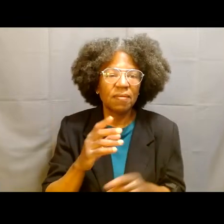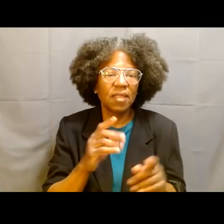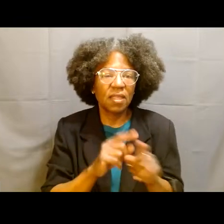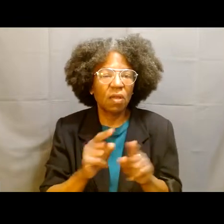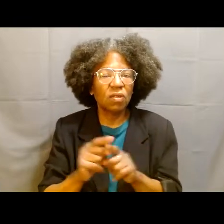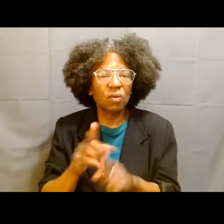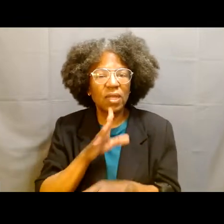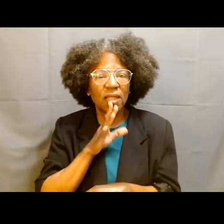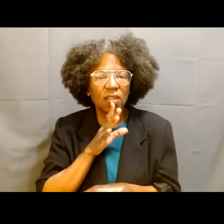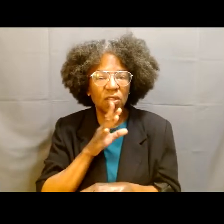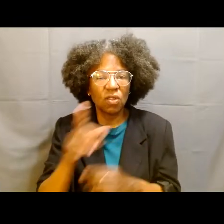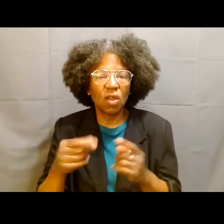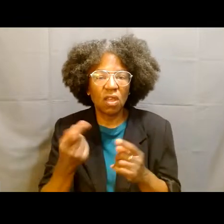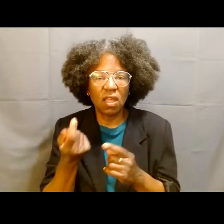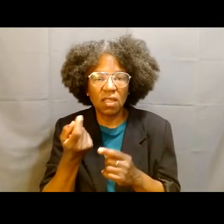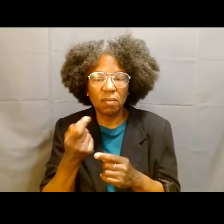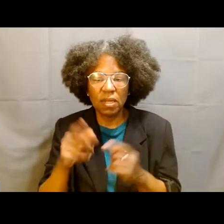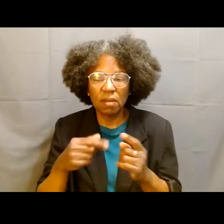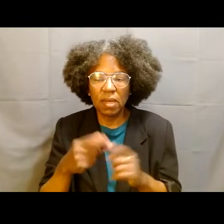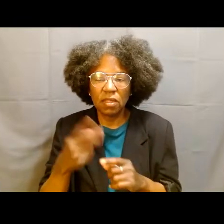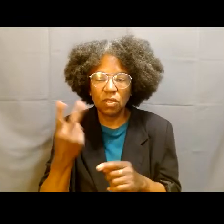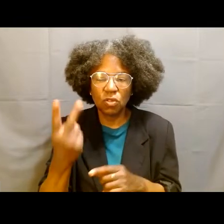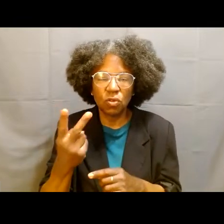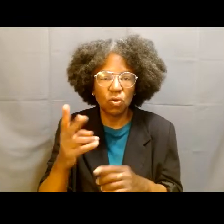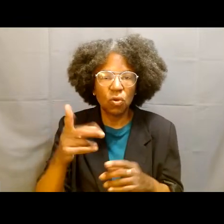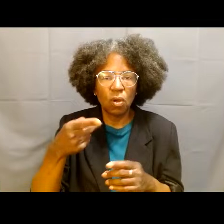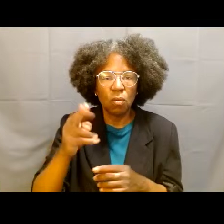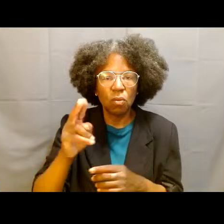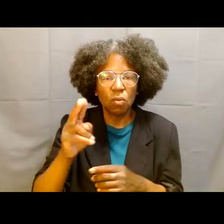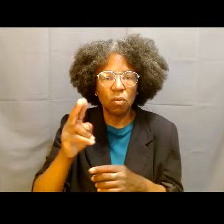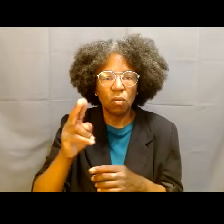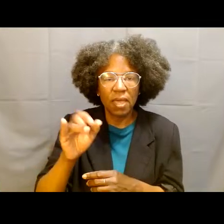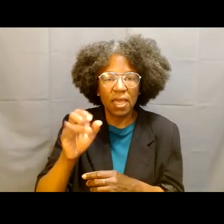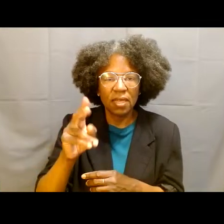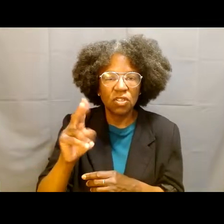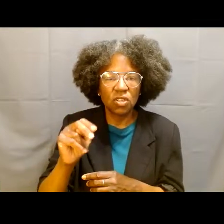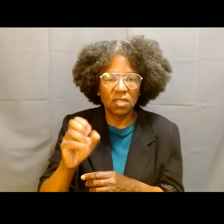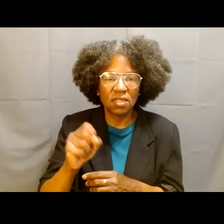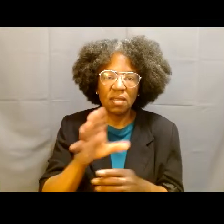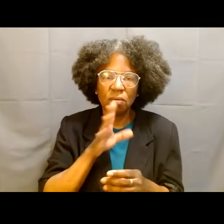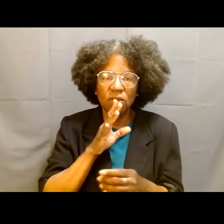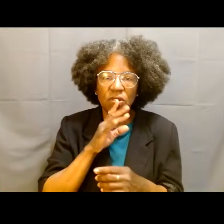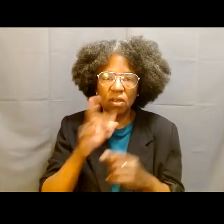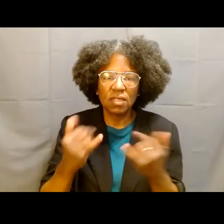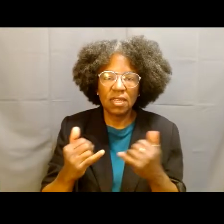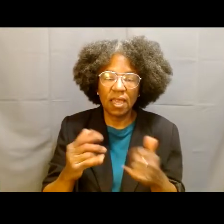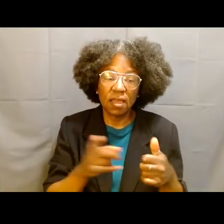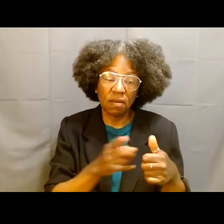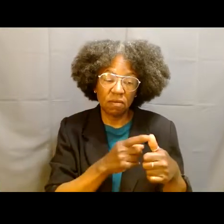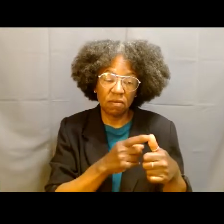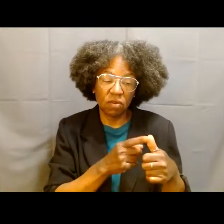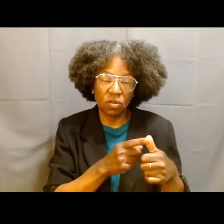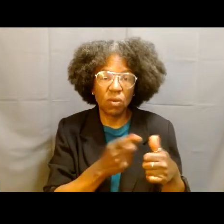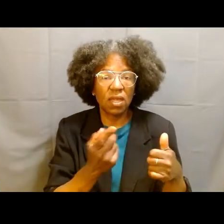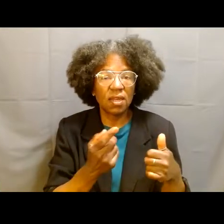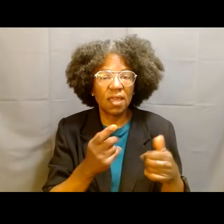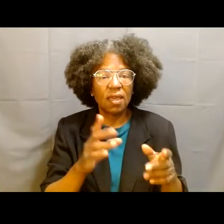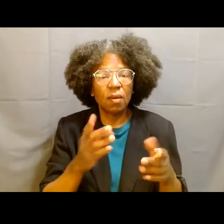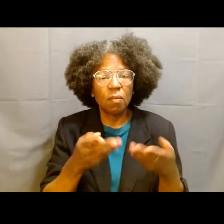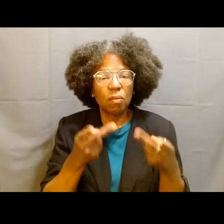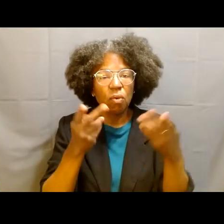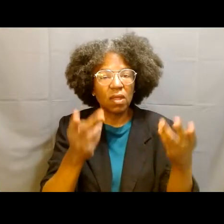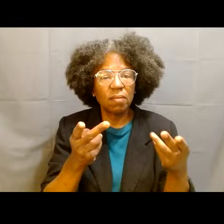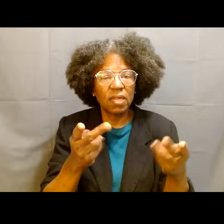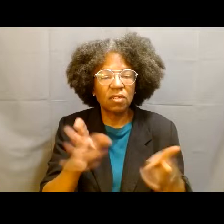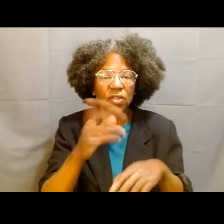our two proclamations that will be included in the consent agenda today. The first of which is the proclamation for the